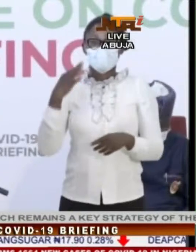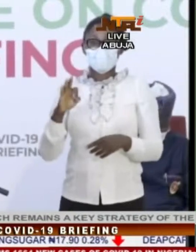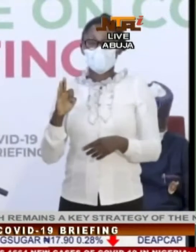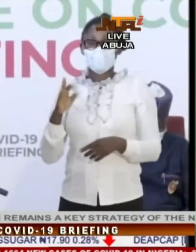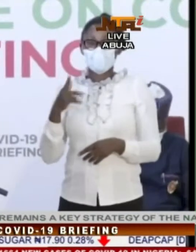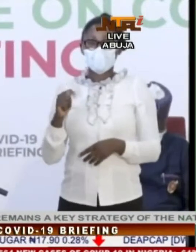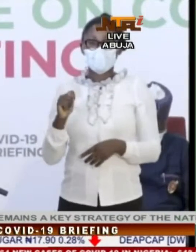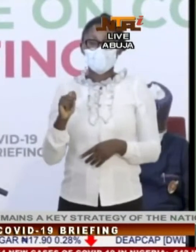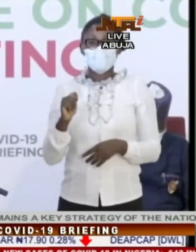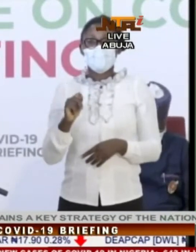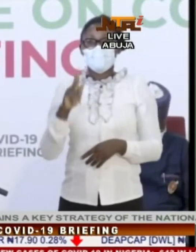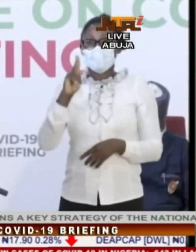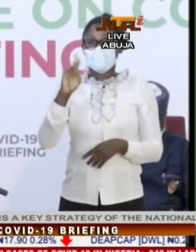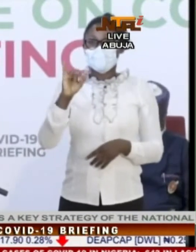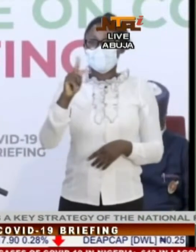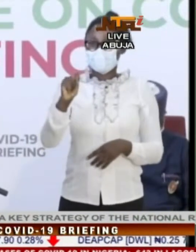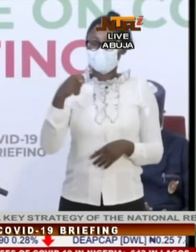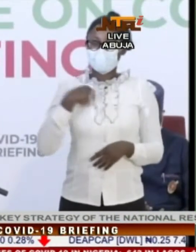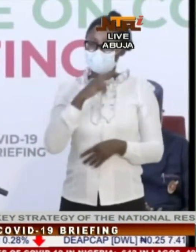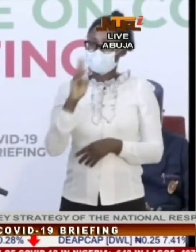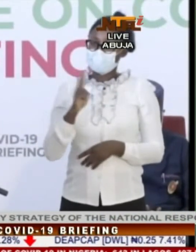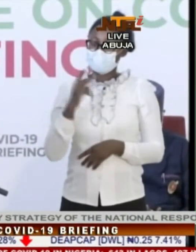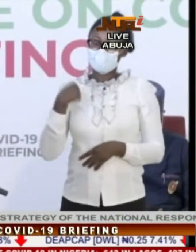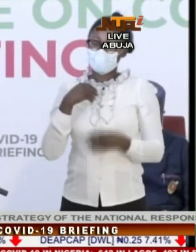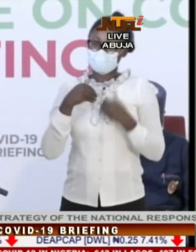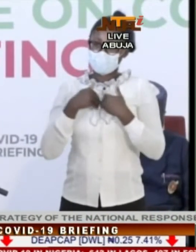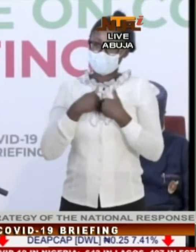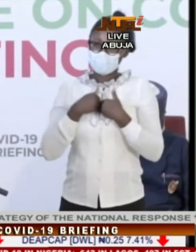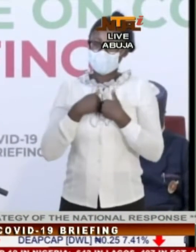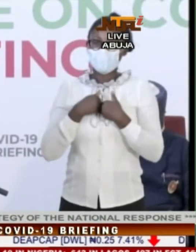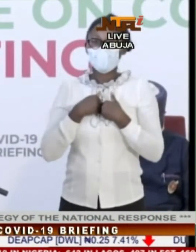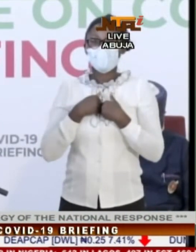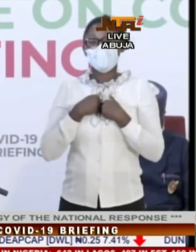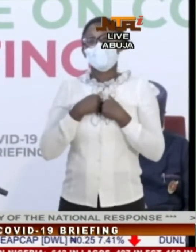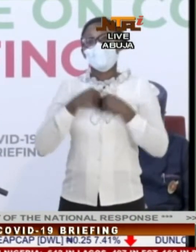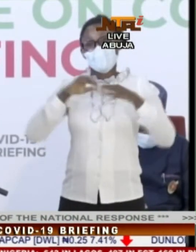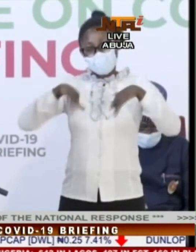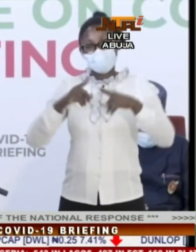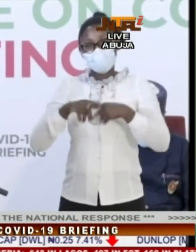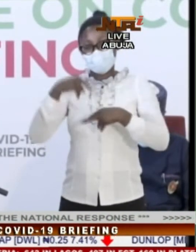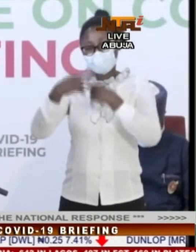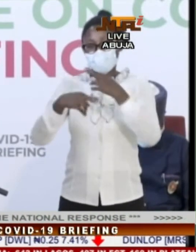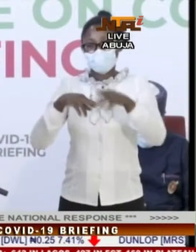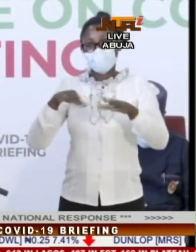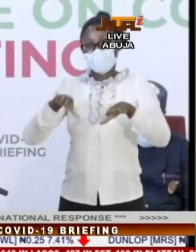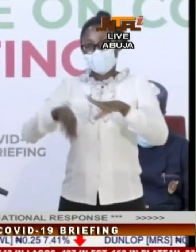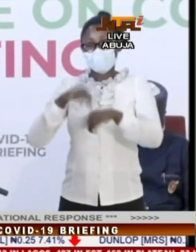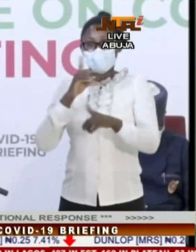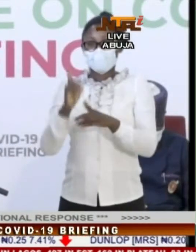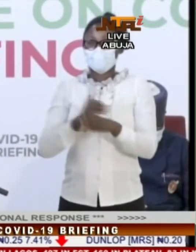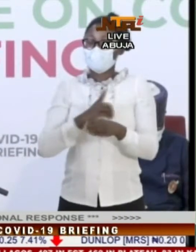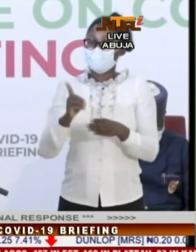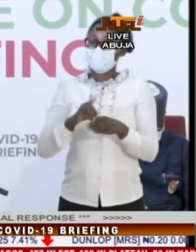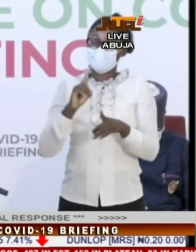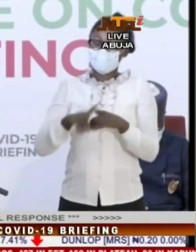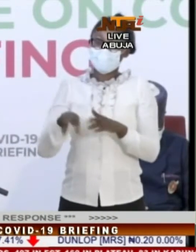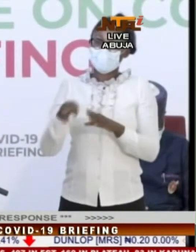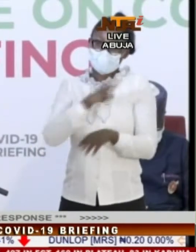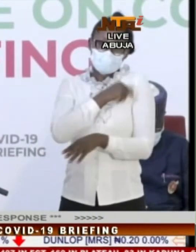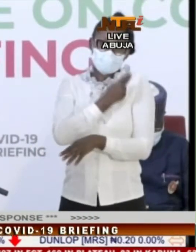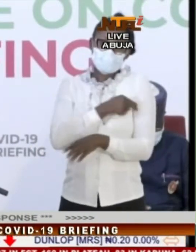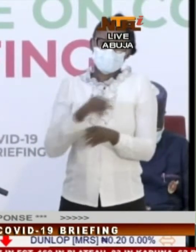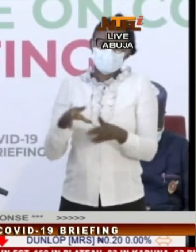the NYSC campaign, we also have plans to roll out the RDT to the hospitals, especially